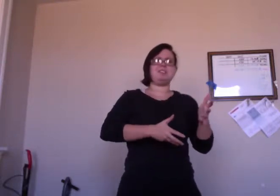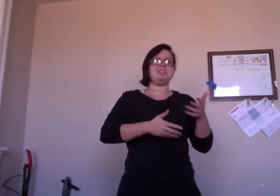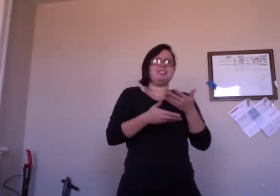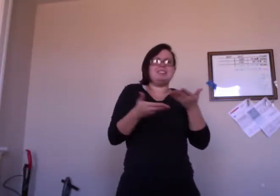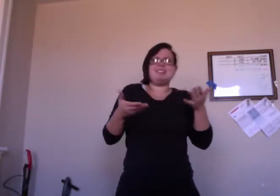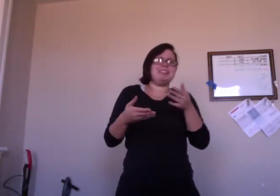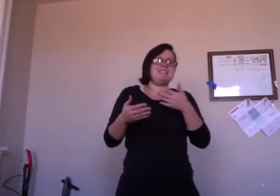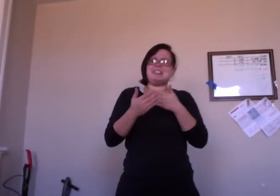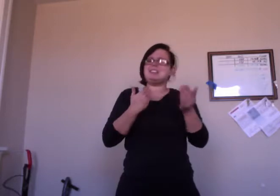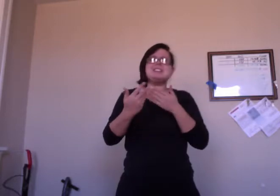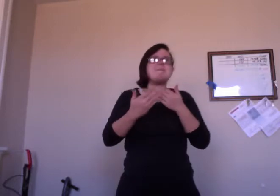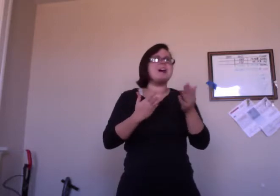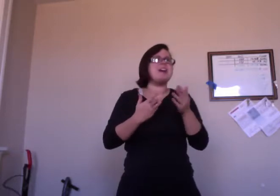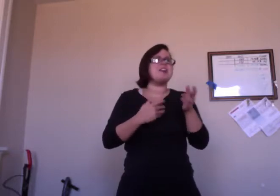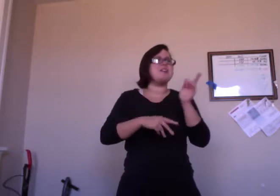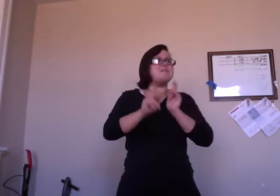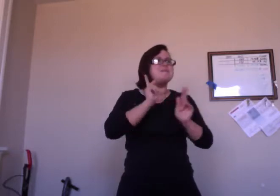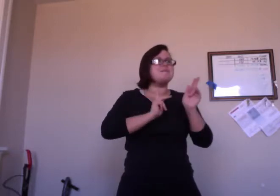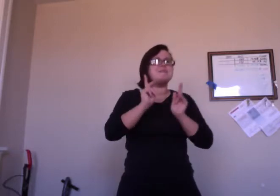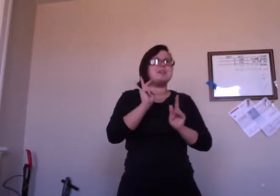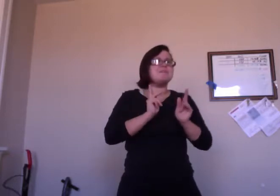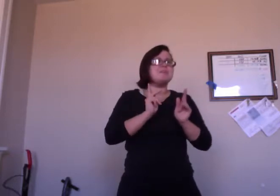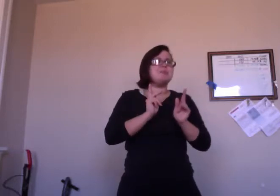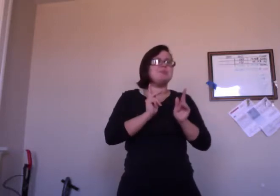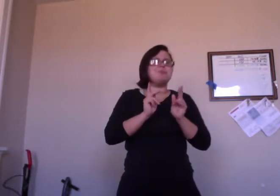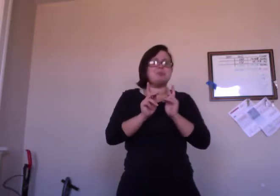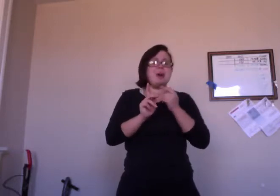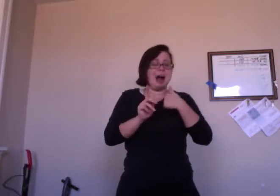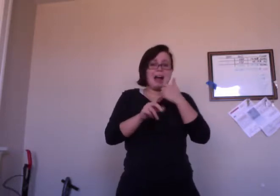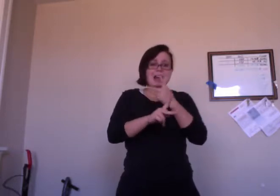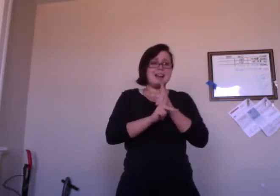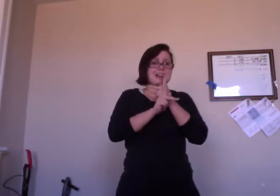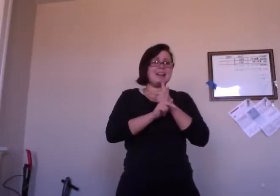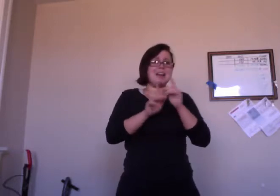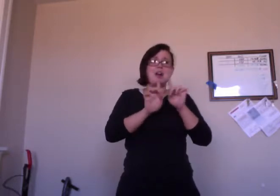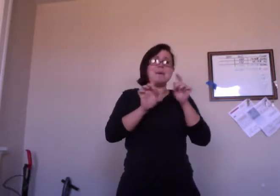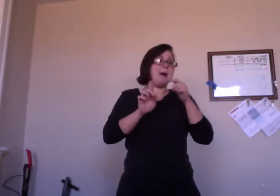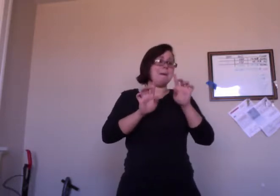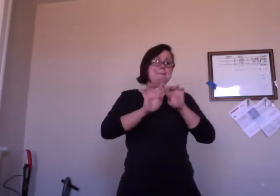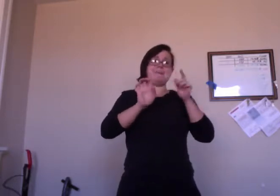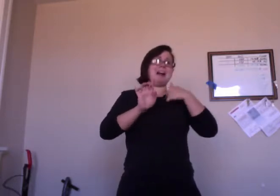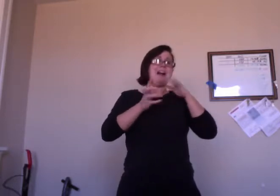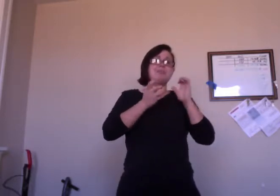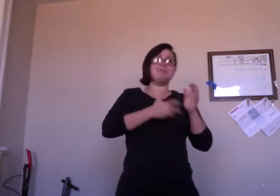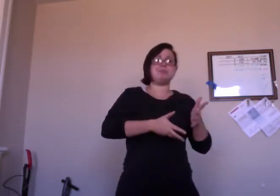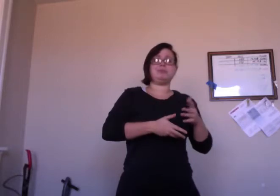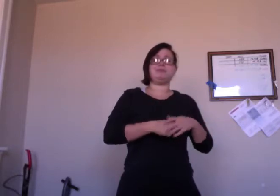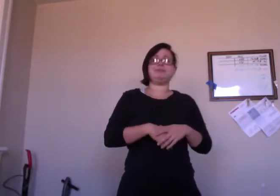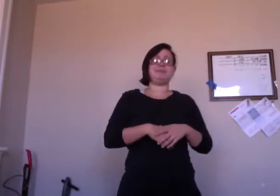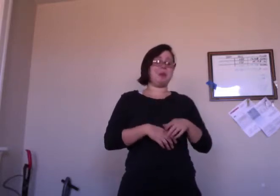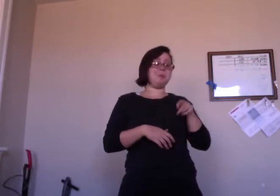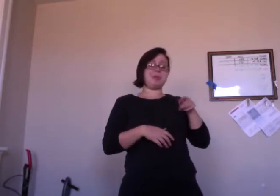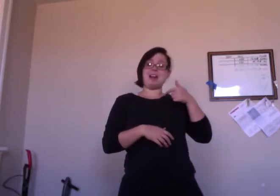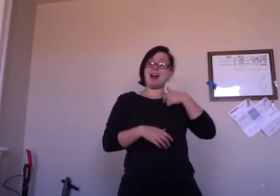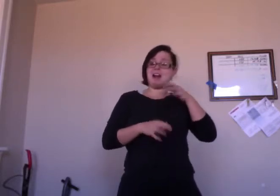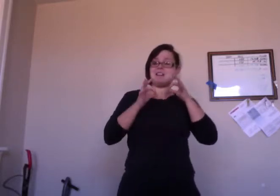my friends, with people. And after, as I reflected on that, I decided to eliminate negative energy from my life. It's not perfect,